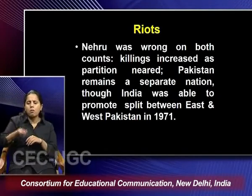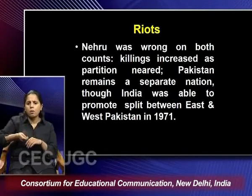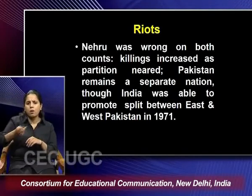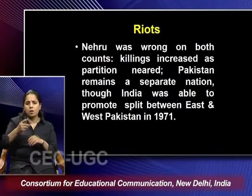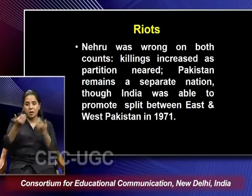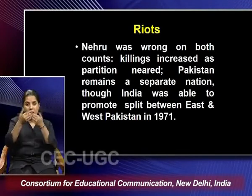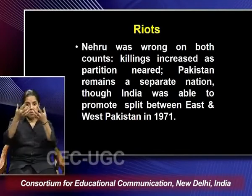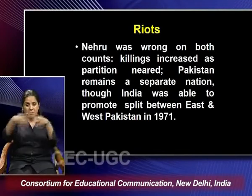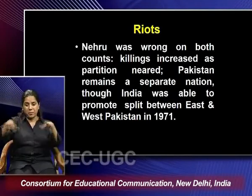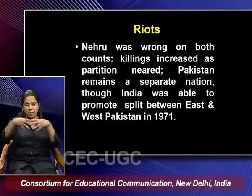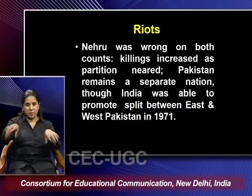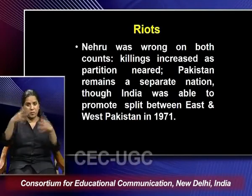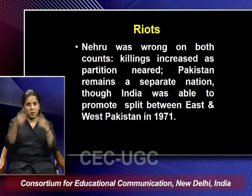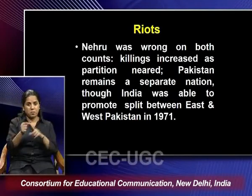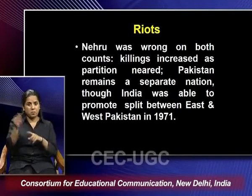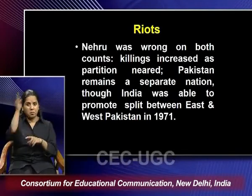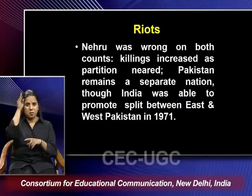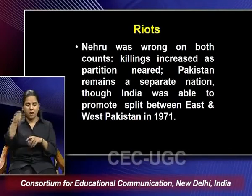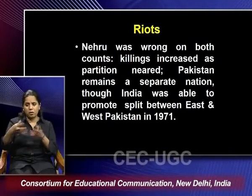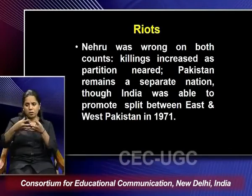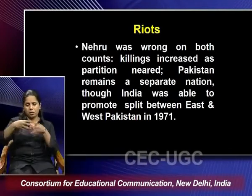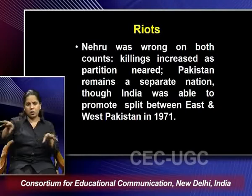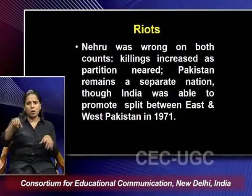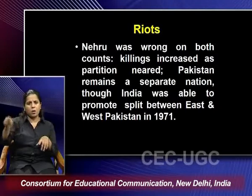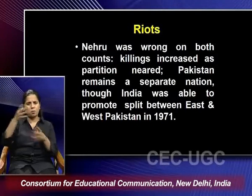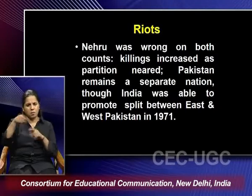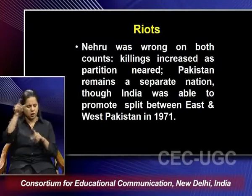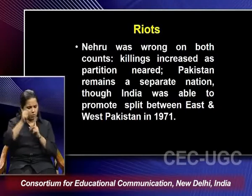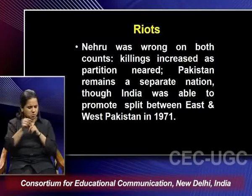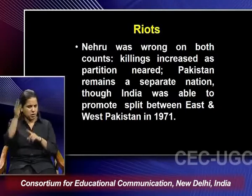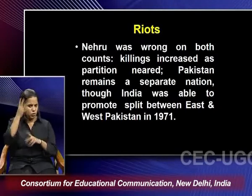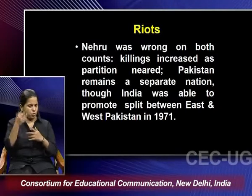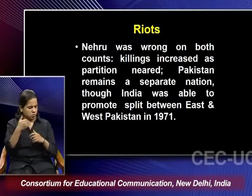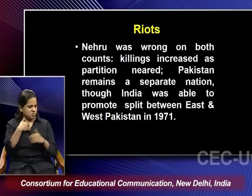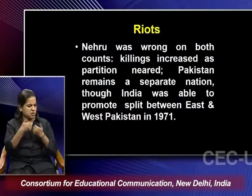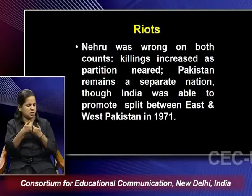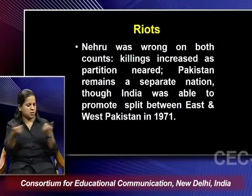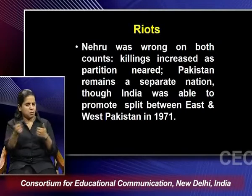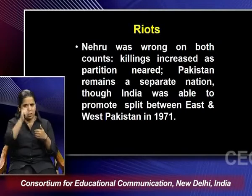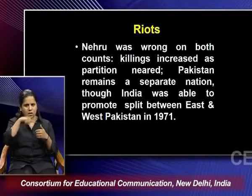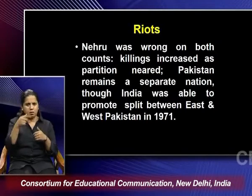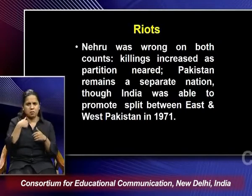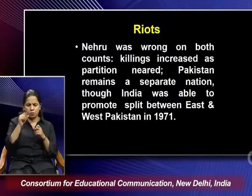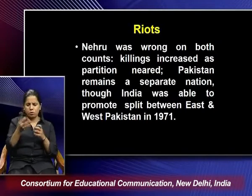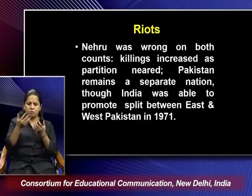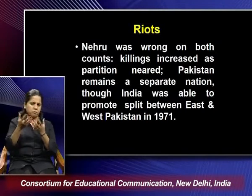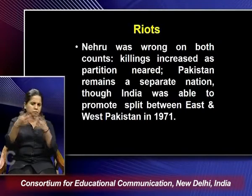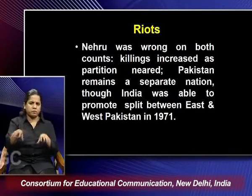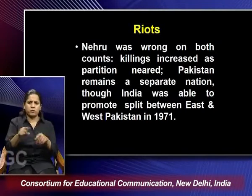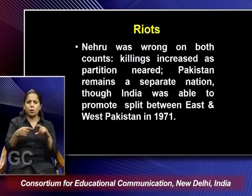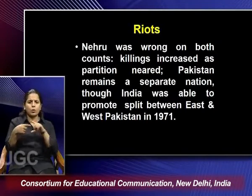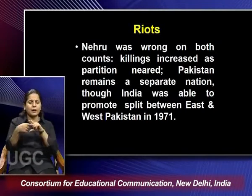partition neared, and Pakistan also remained a separate nation, though India was able to promote split between the East